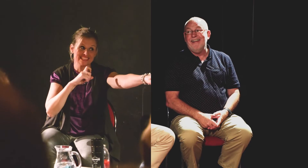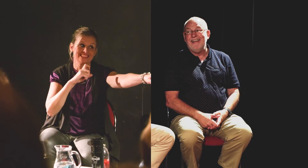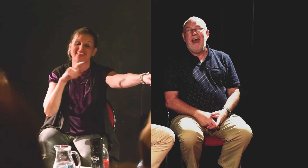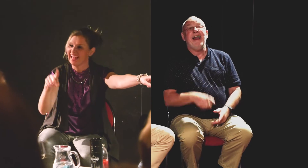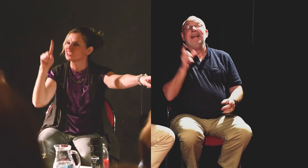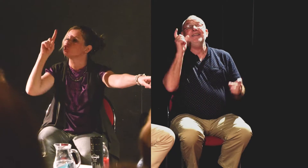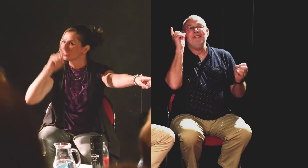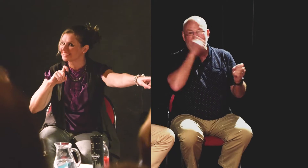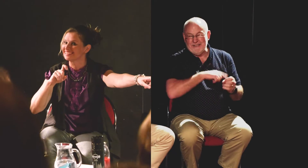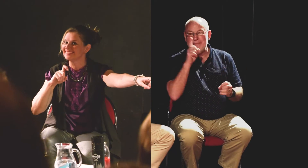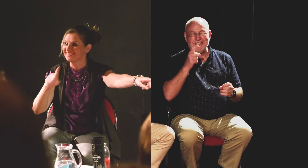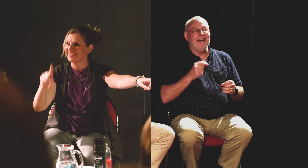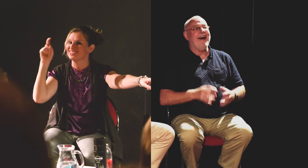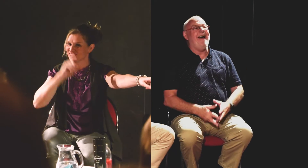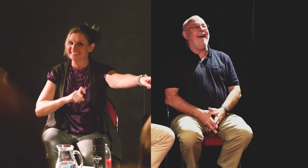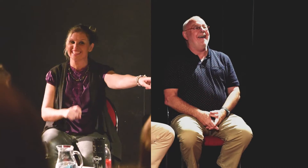any of it. Now that's cheating.